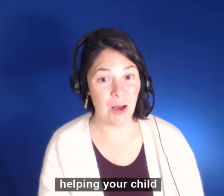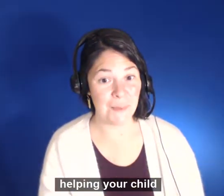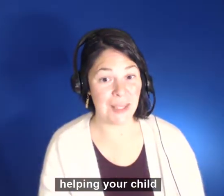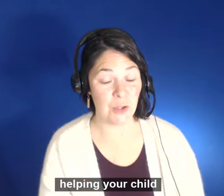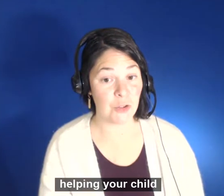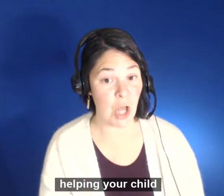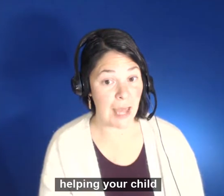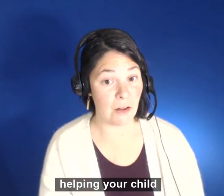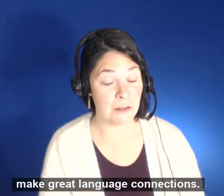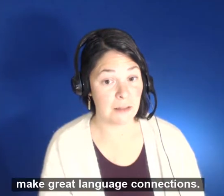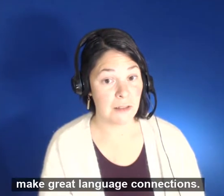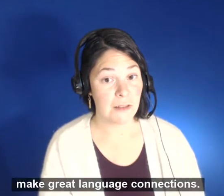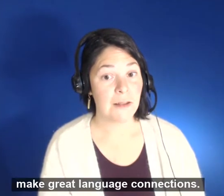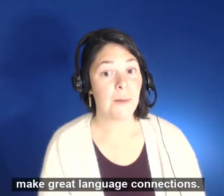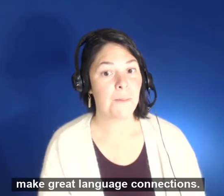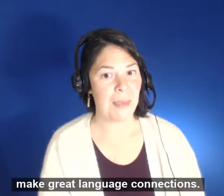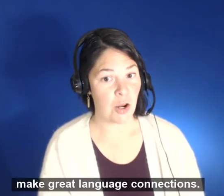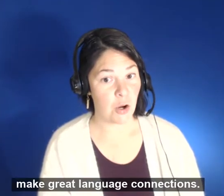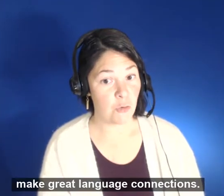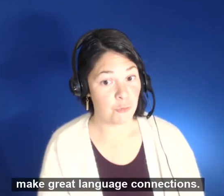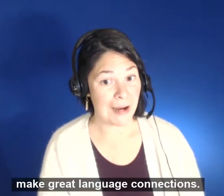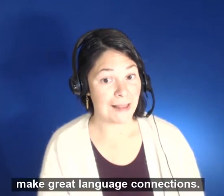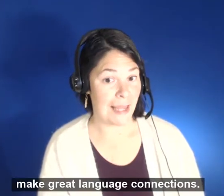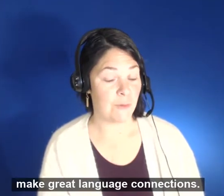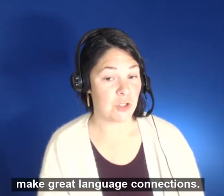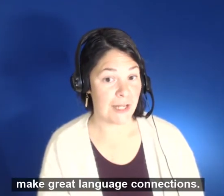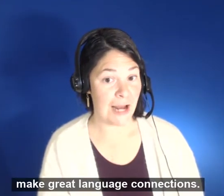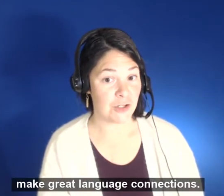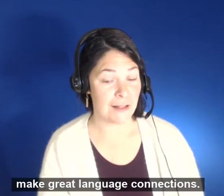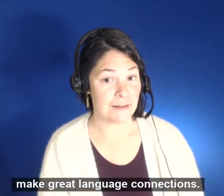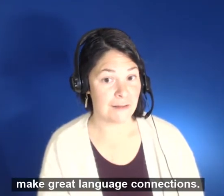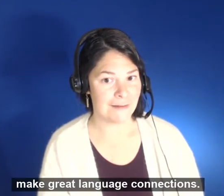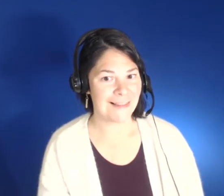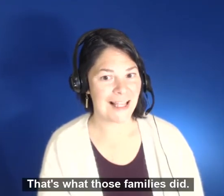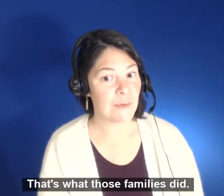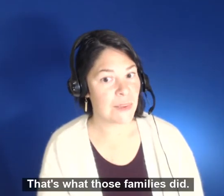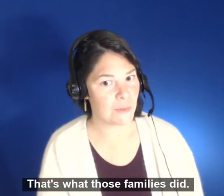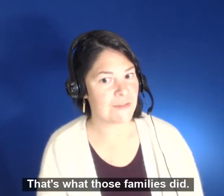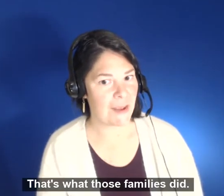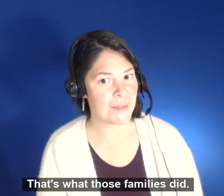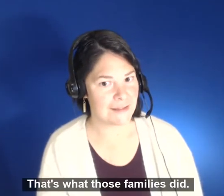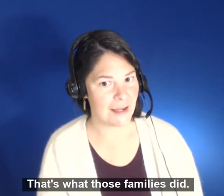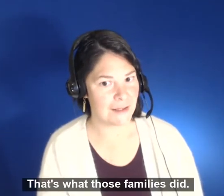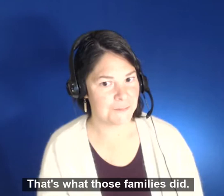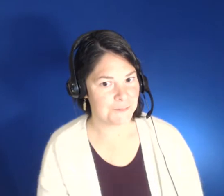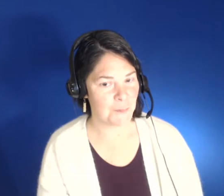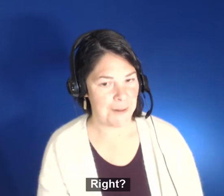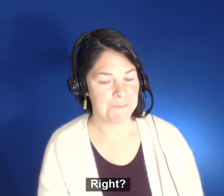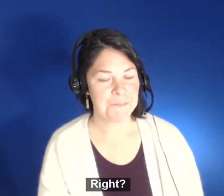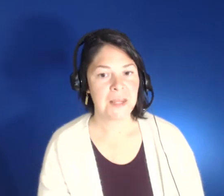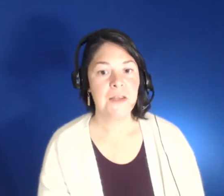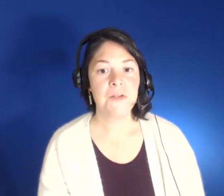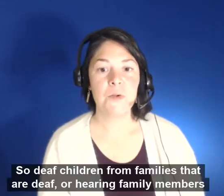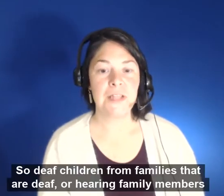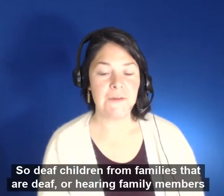helping your child make great language connections. That's what those families did, right? So deaf